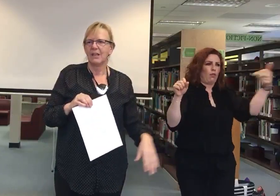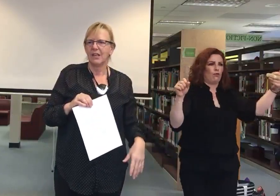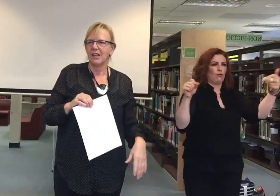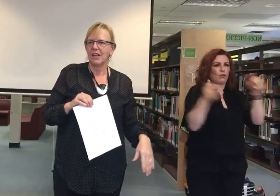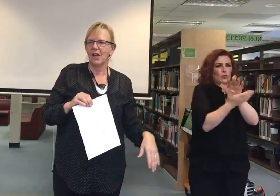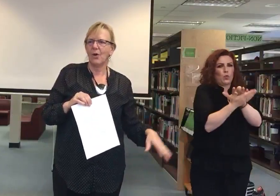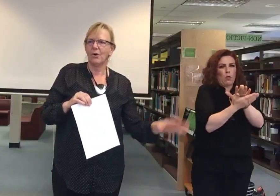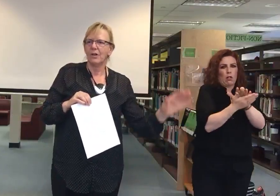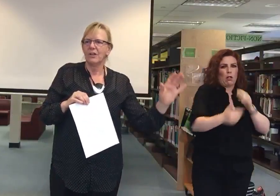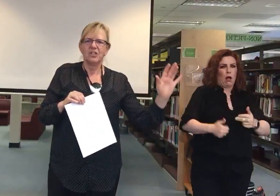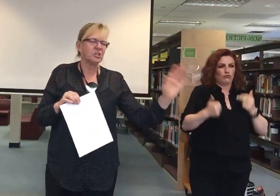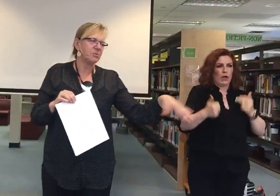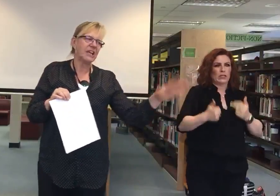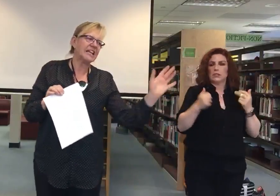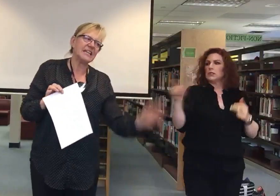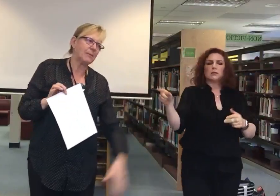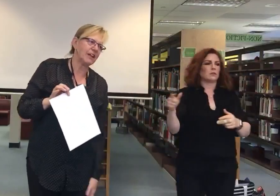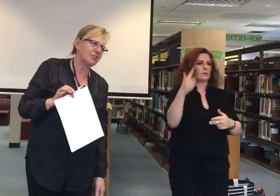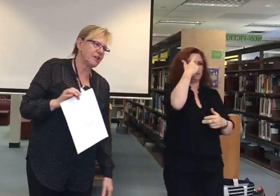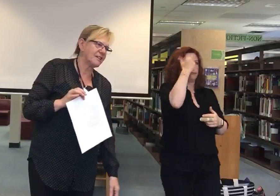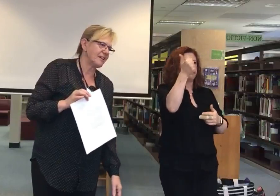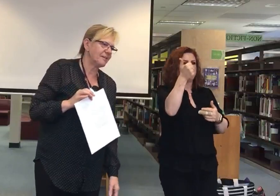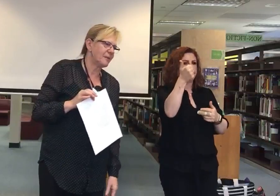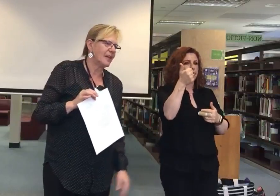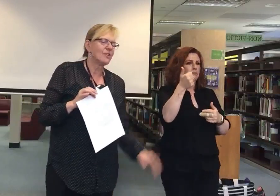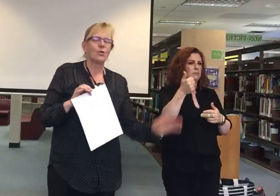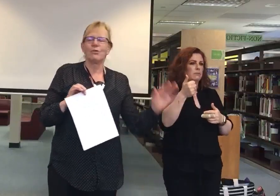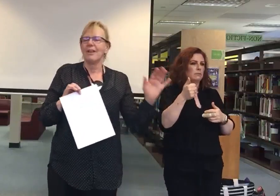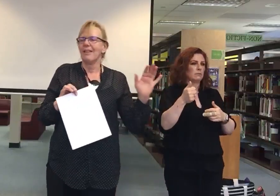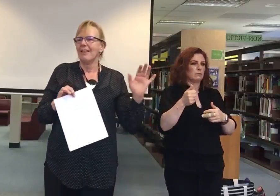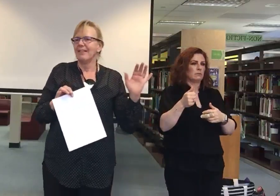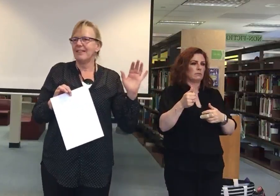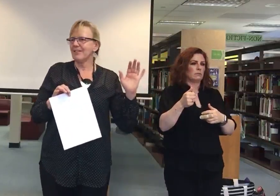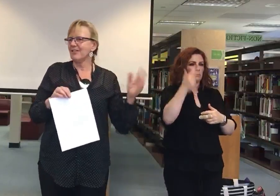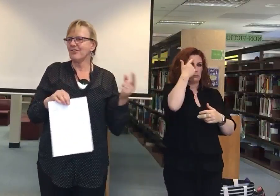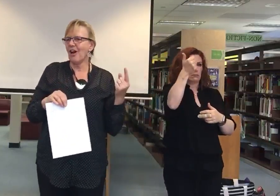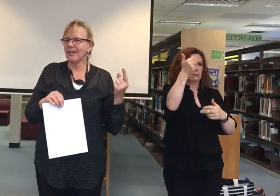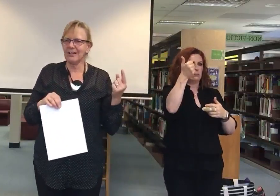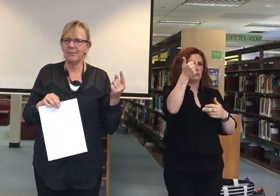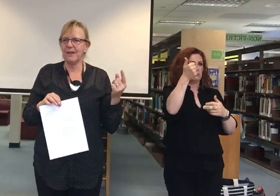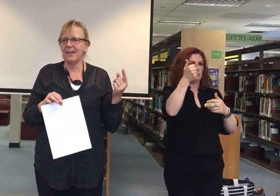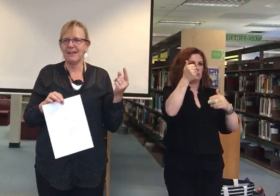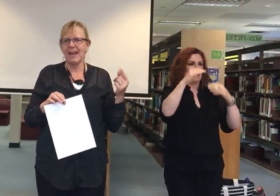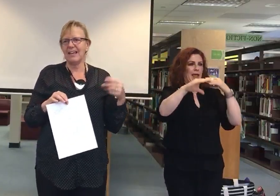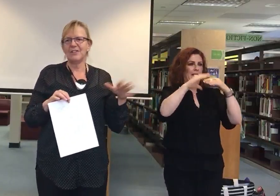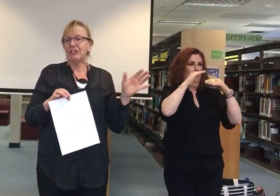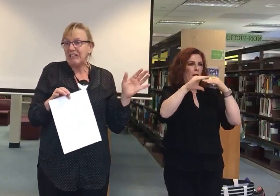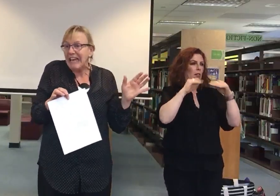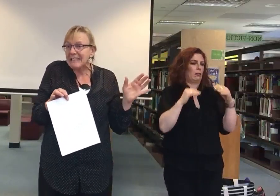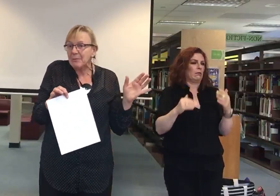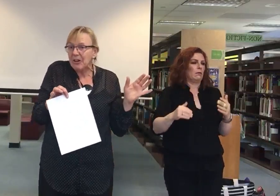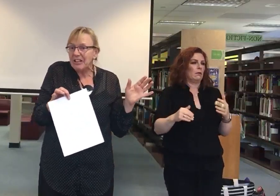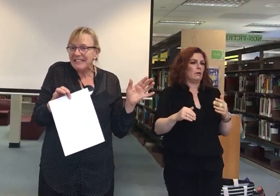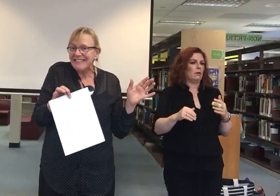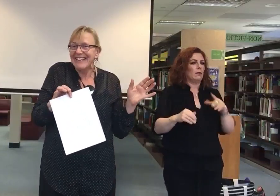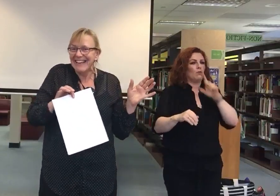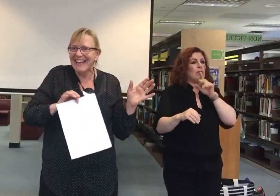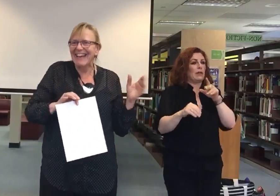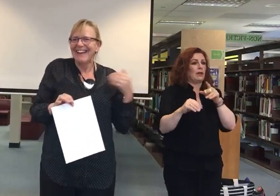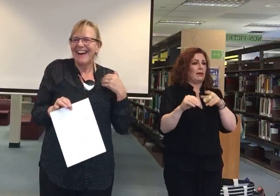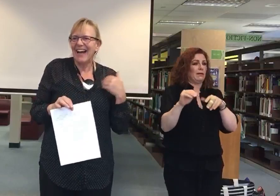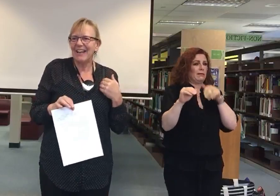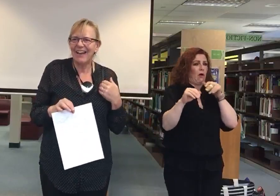email passing address? around. oh, you can put any email address in there. Okay. So, this is not gonna be even looked at, to be